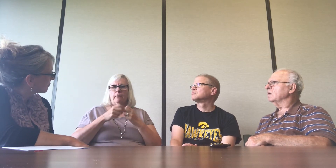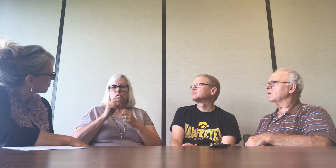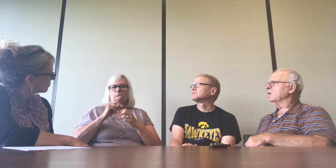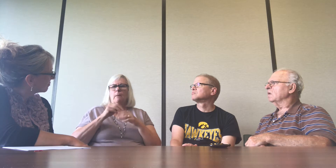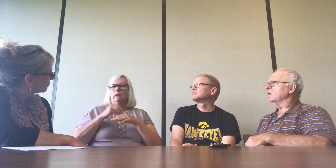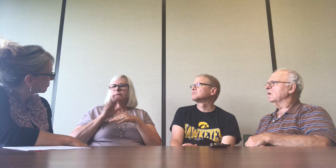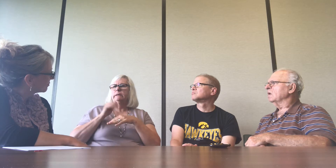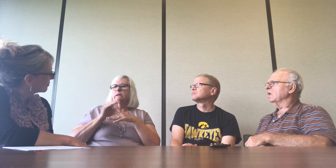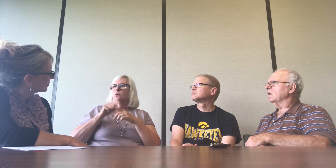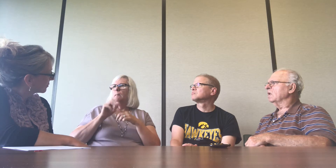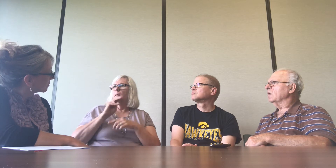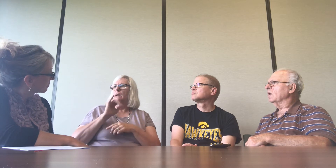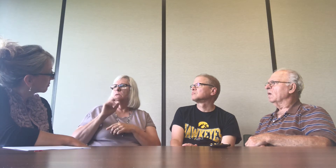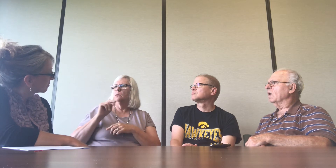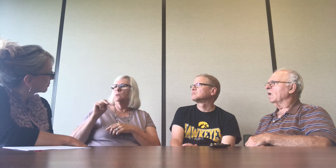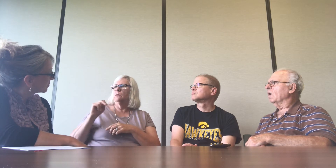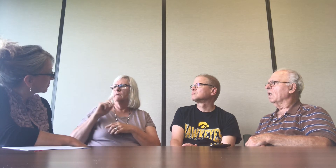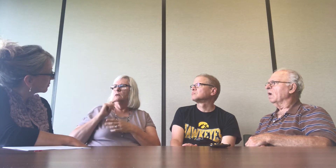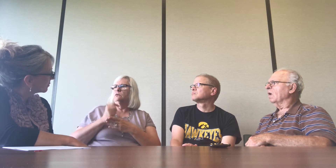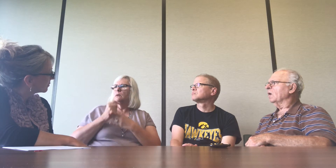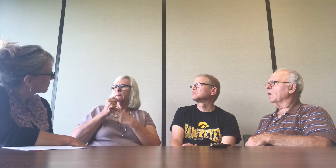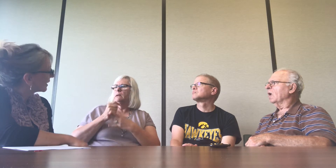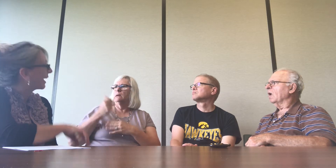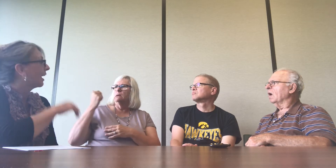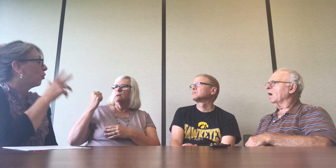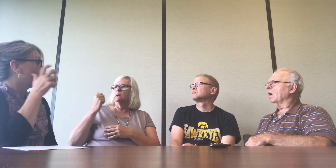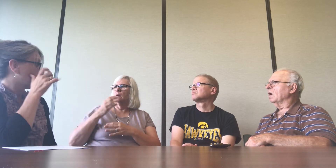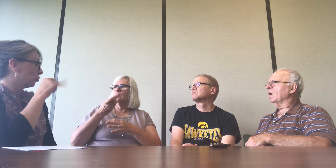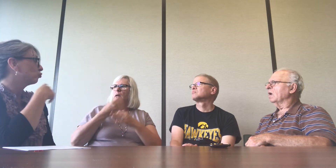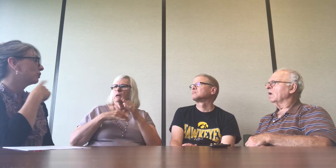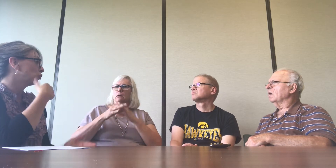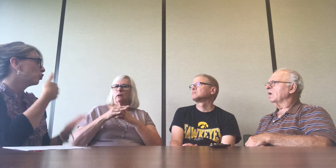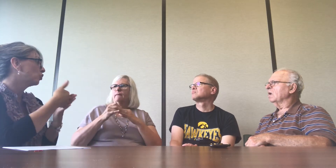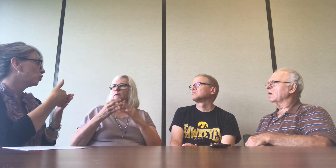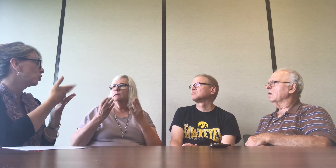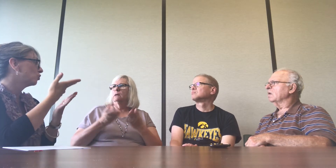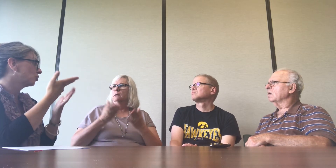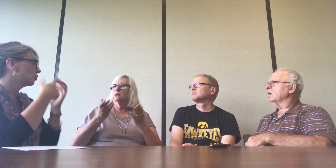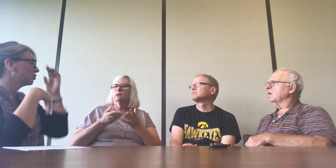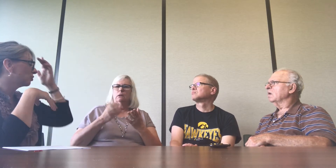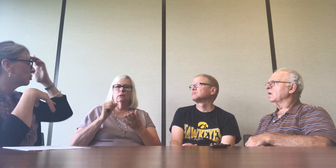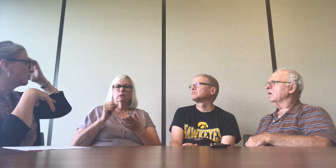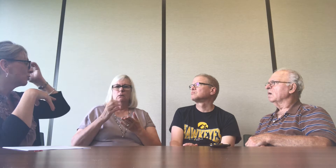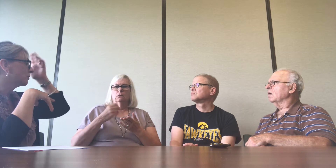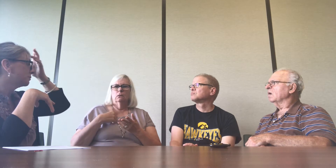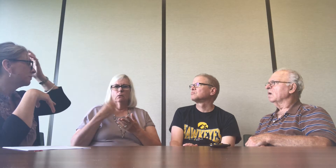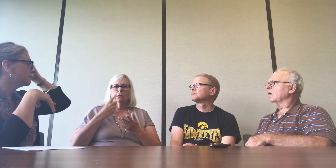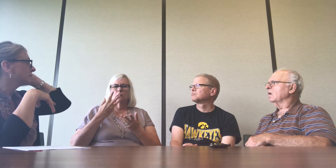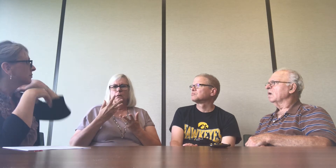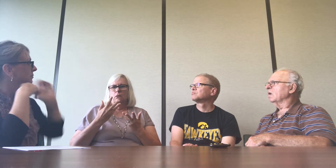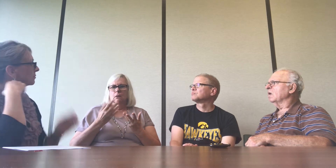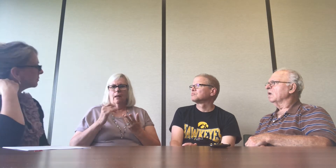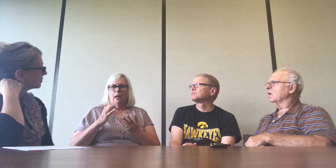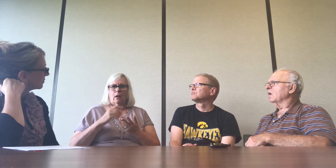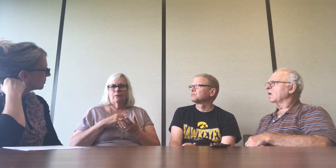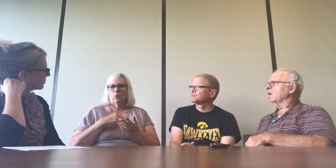Shirley, I know several people who have been sent to Minnesota for treatment. Jennifer, they do have a good